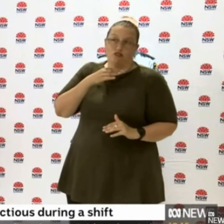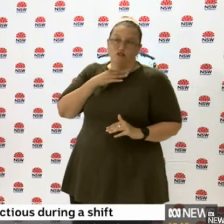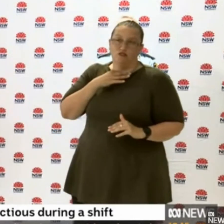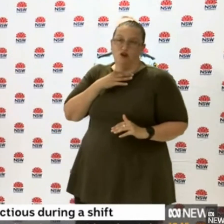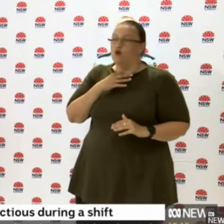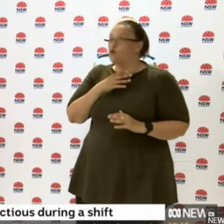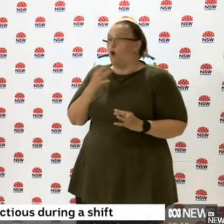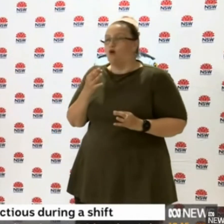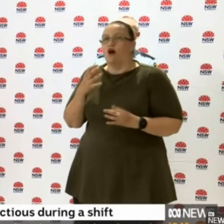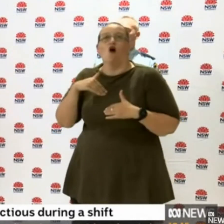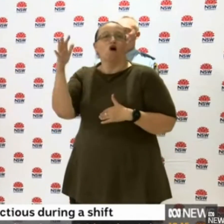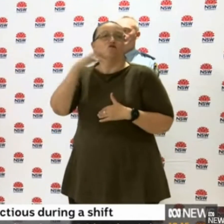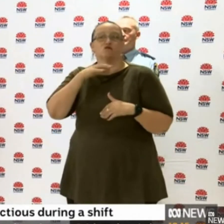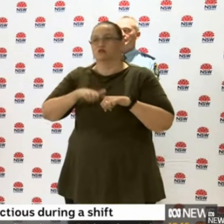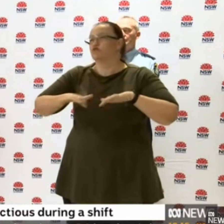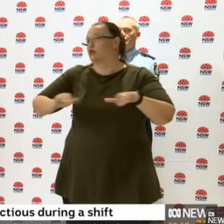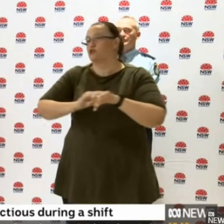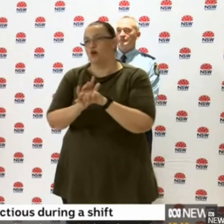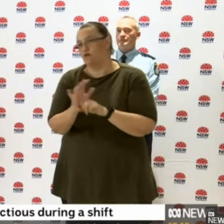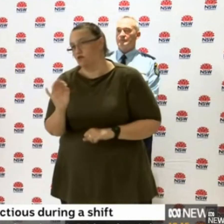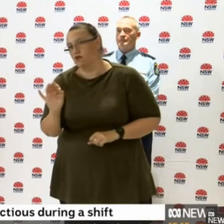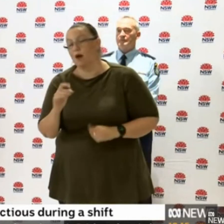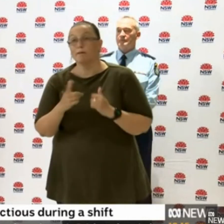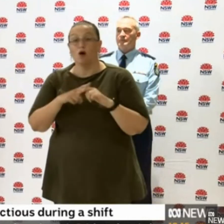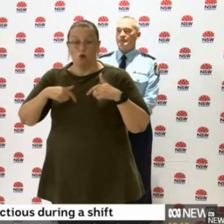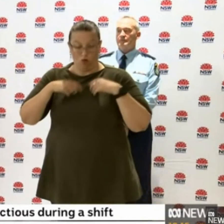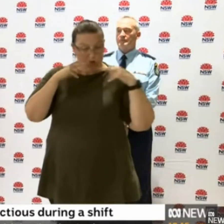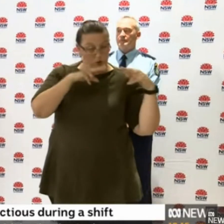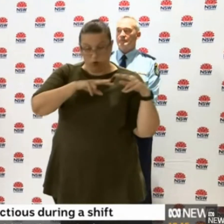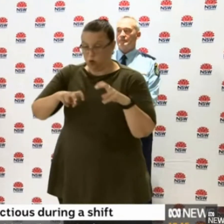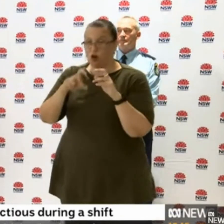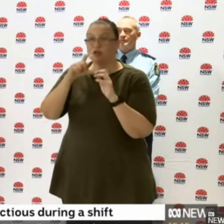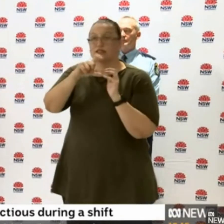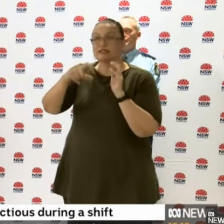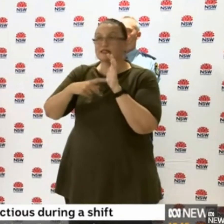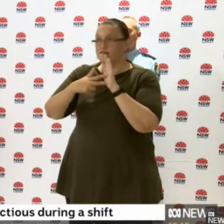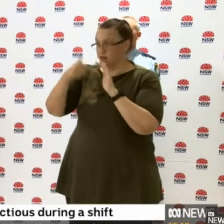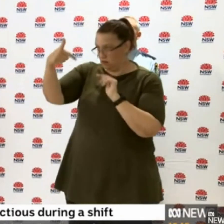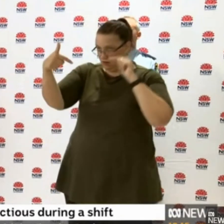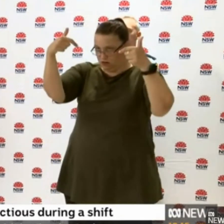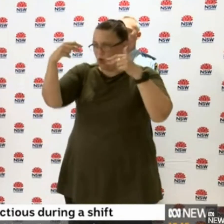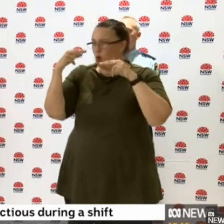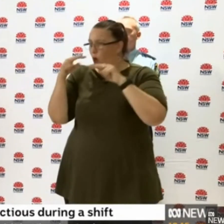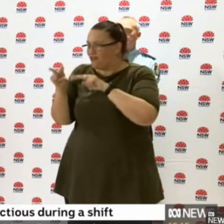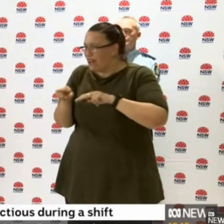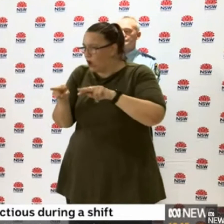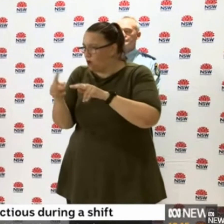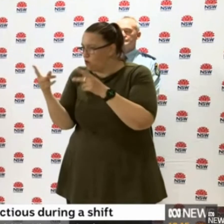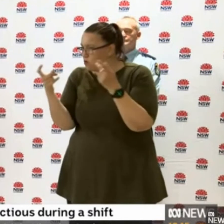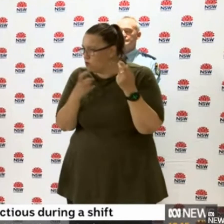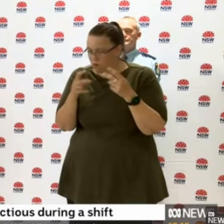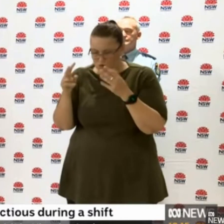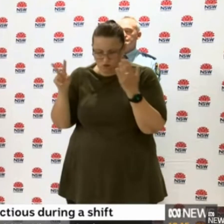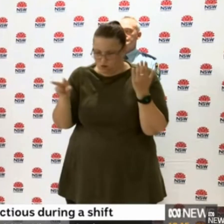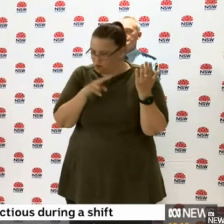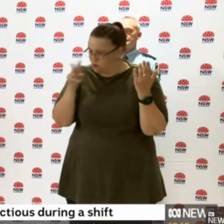is reviewing CCTV footage to refine the information, and we will be using that text